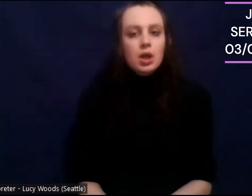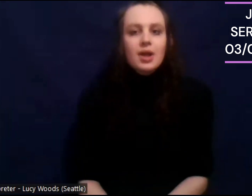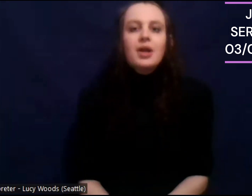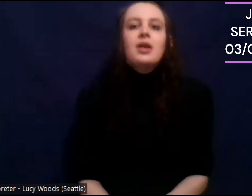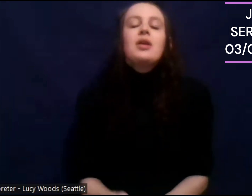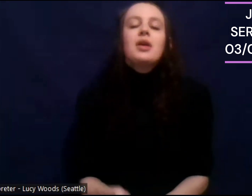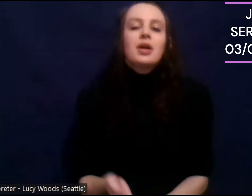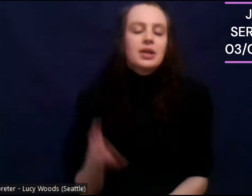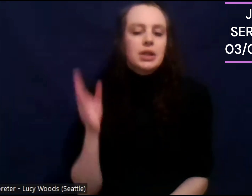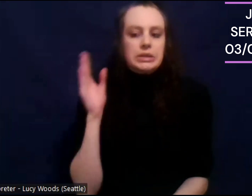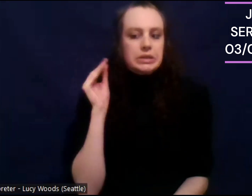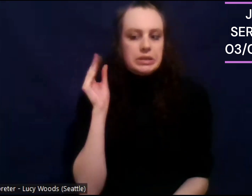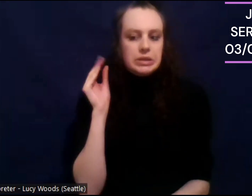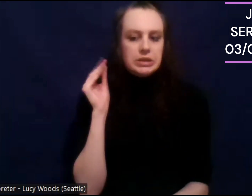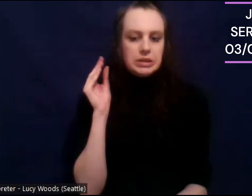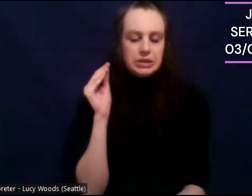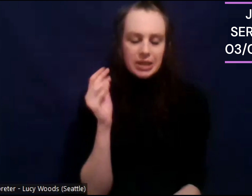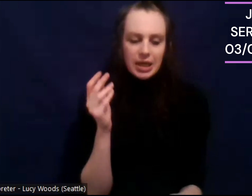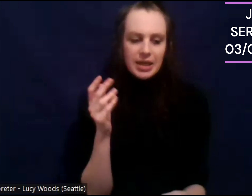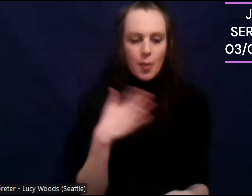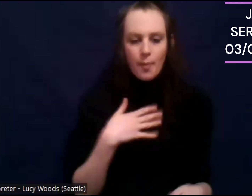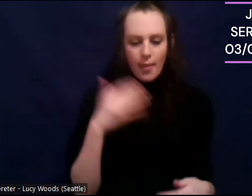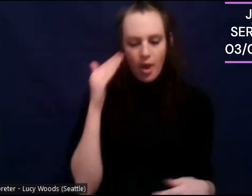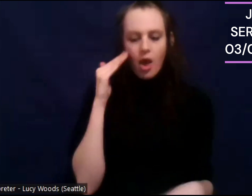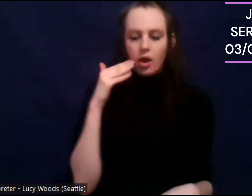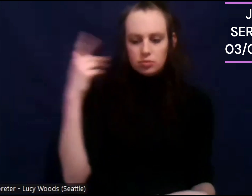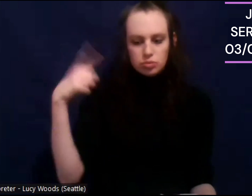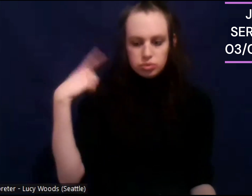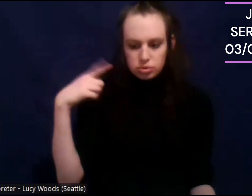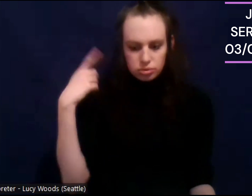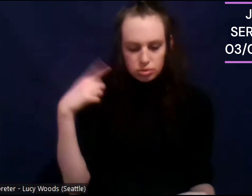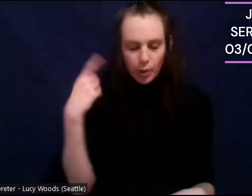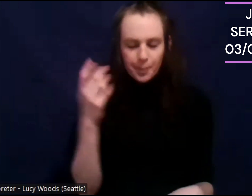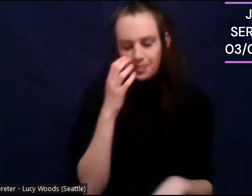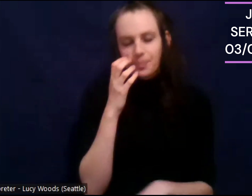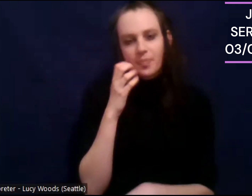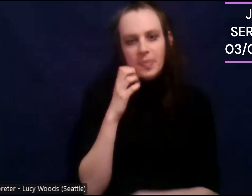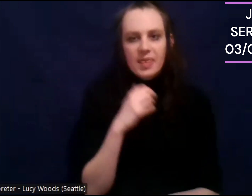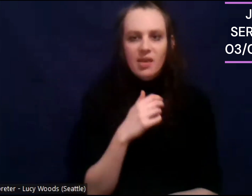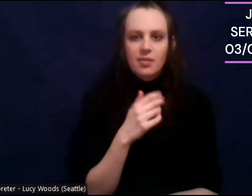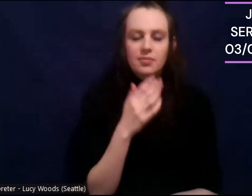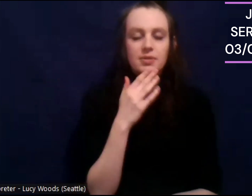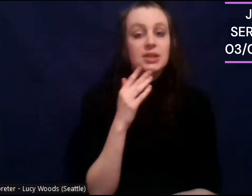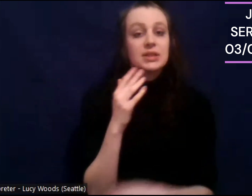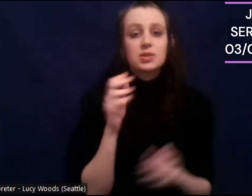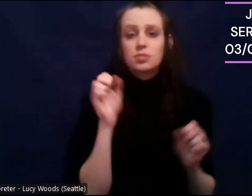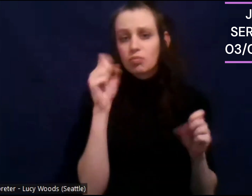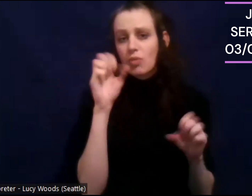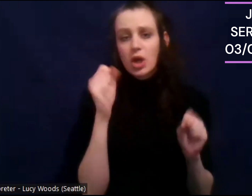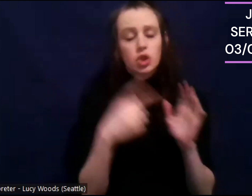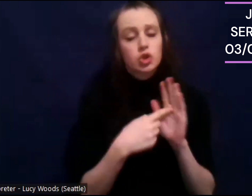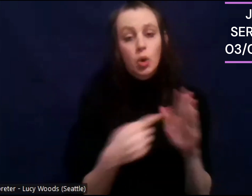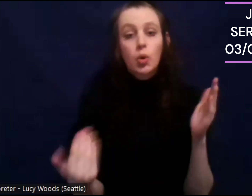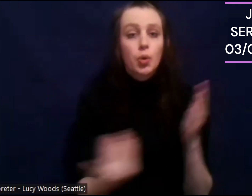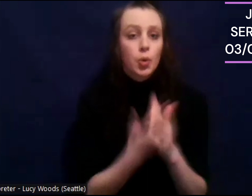all kinds of craziness in my head. It's an amazing thing to show the newcomer that this thing works.